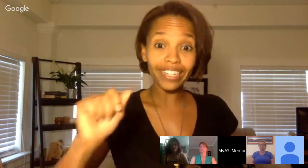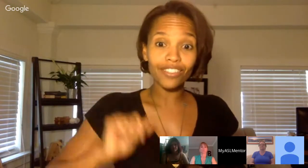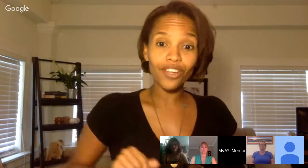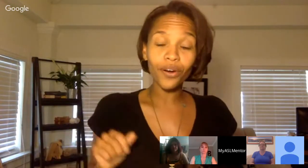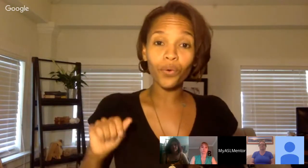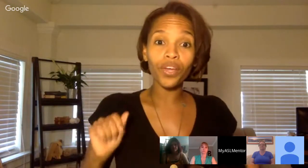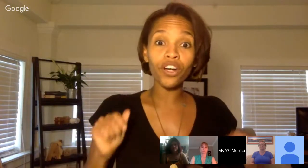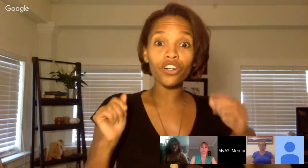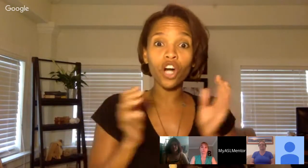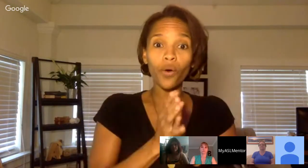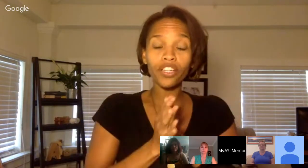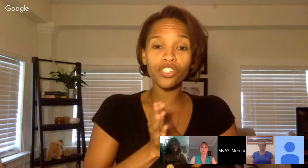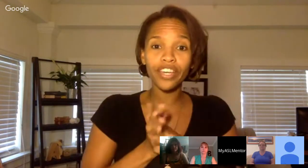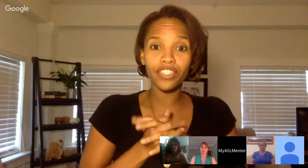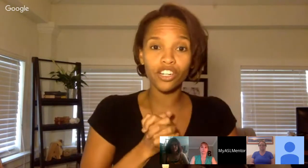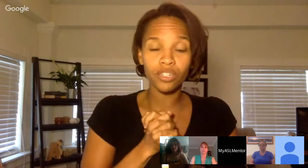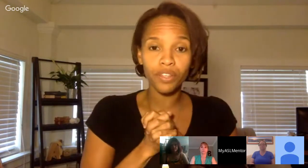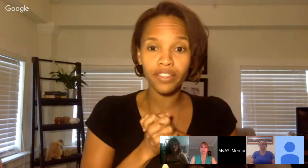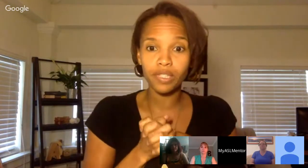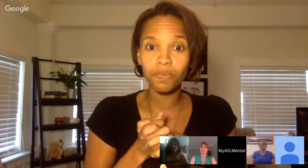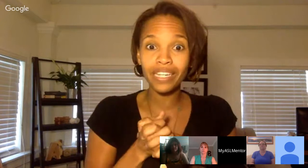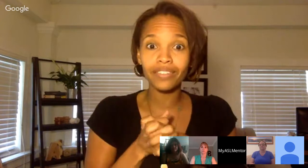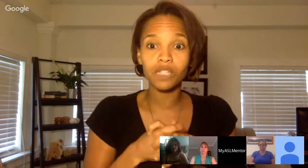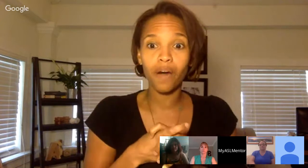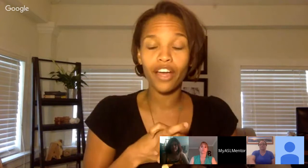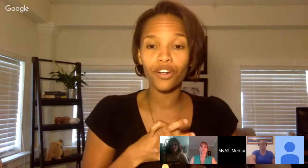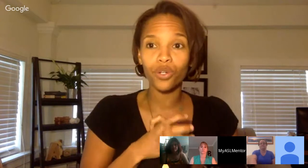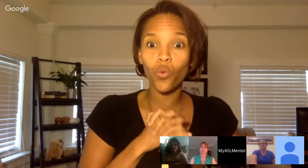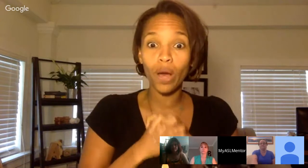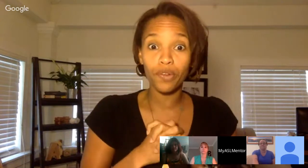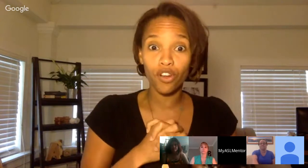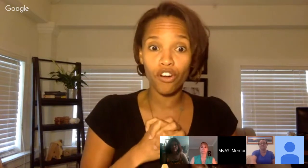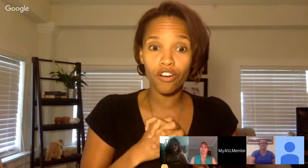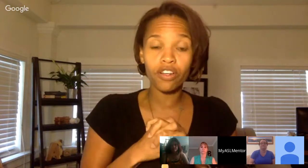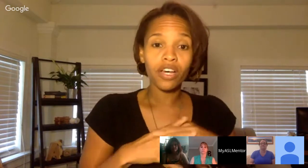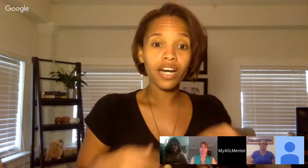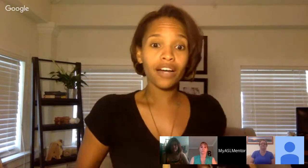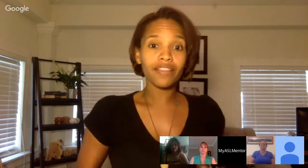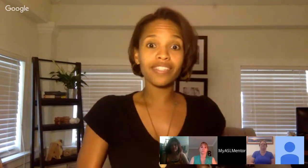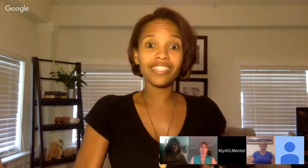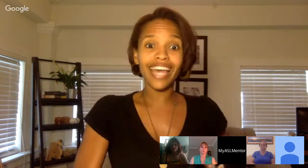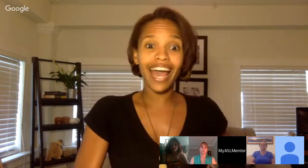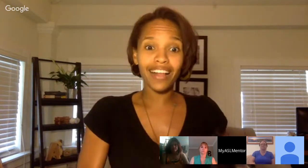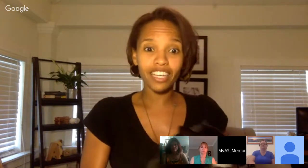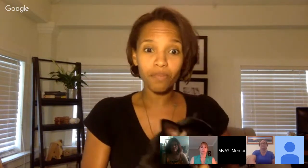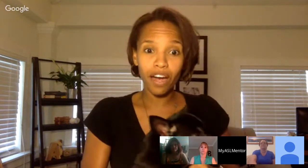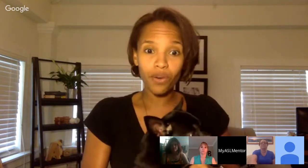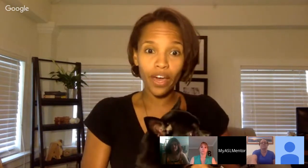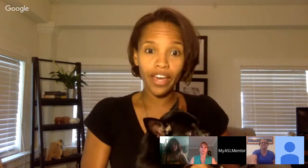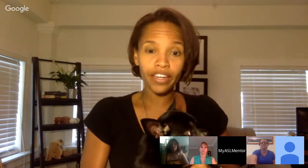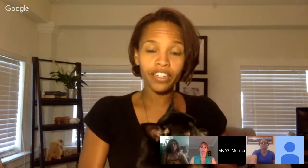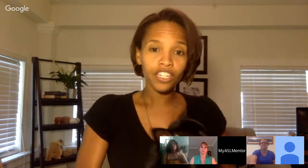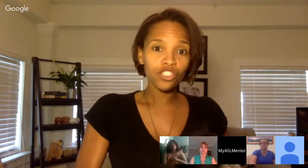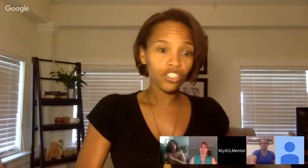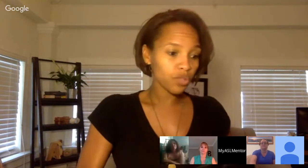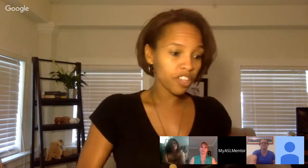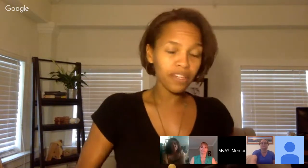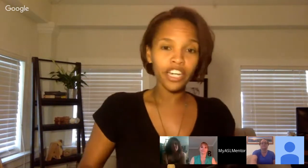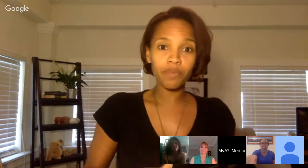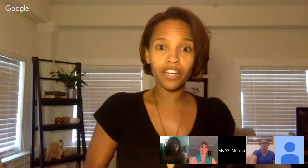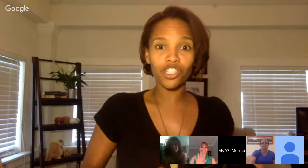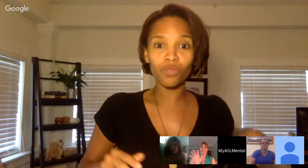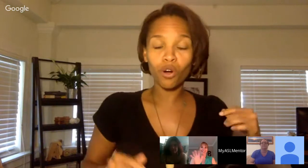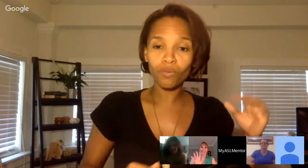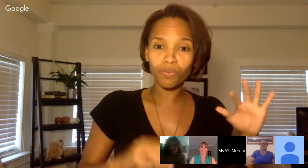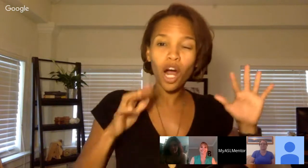All right, so we are going to get started with this Be Inspired webinar. This is Callie, by the way. She is with me